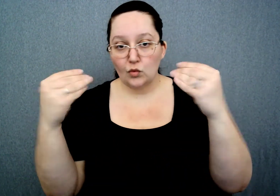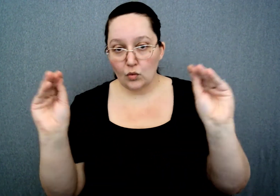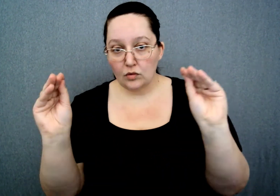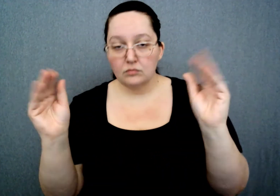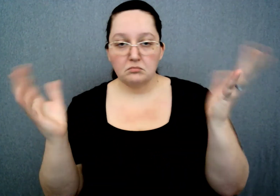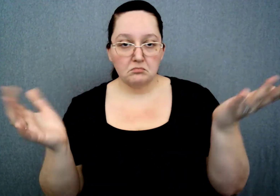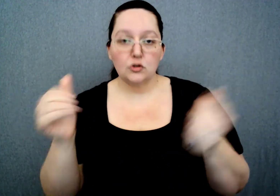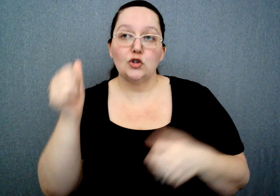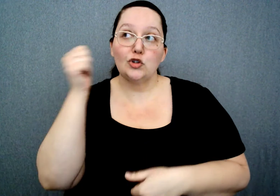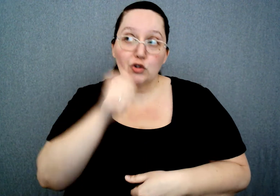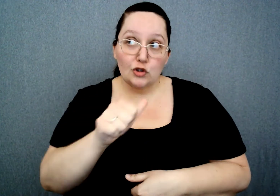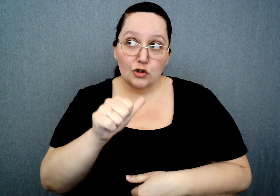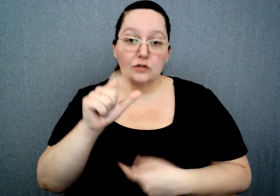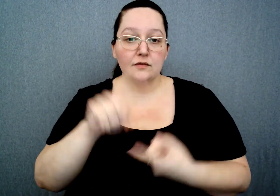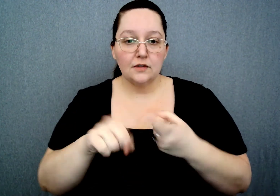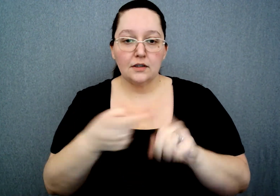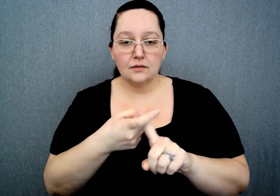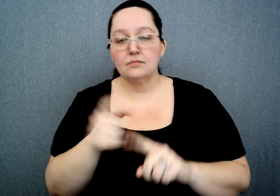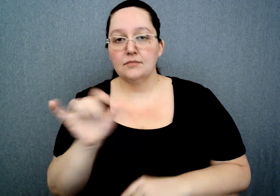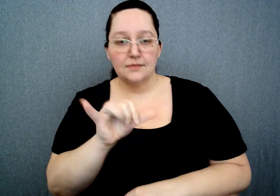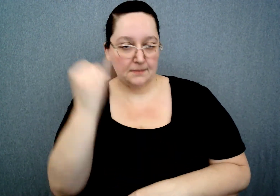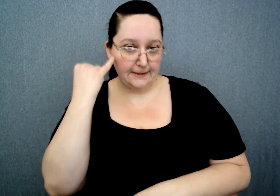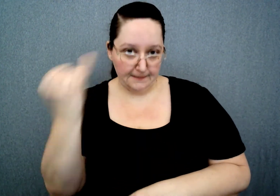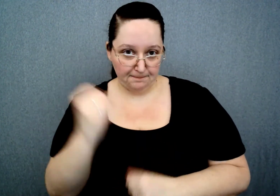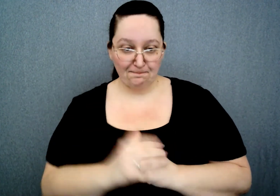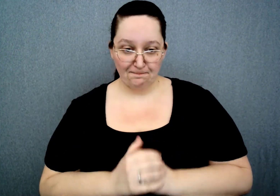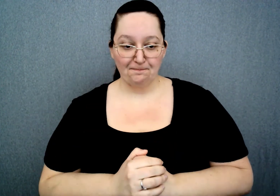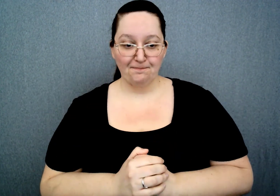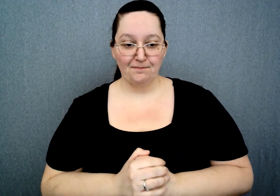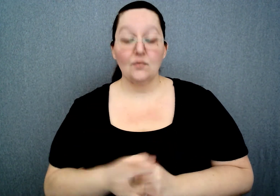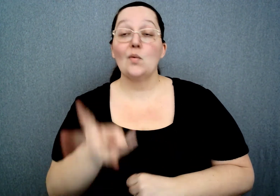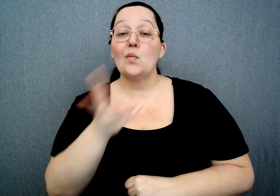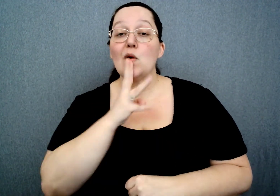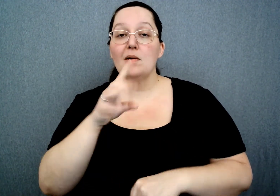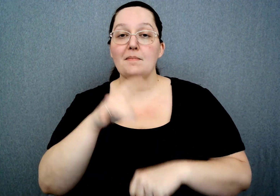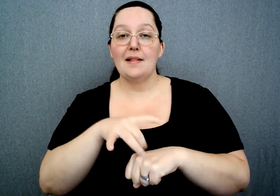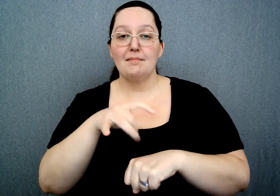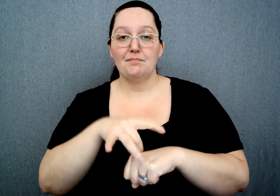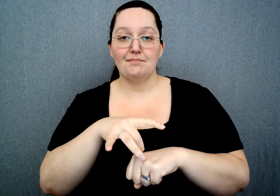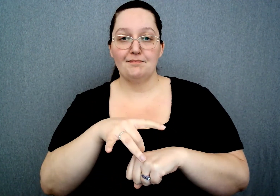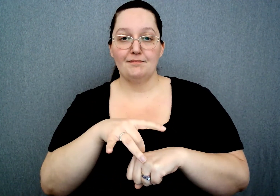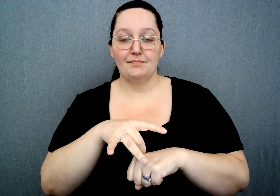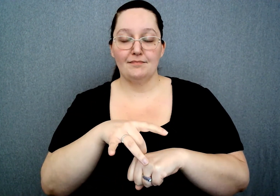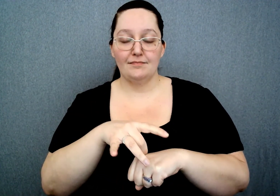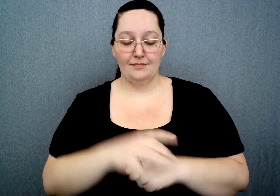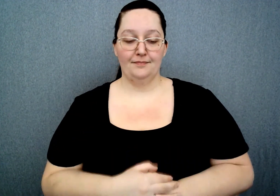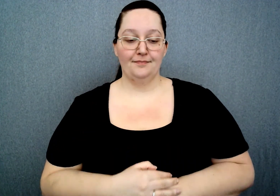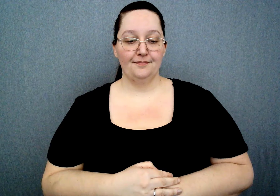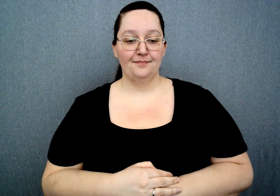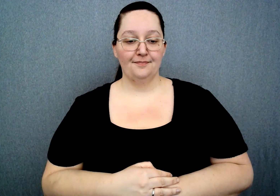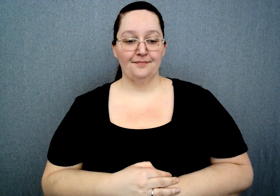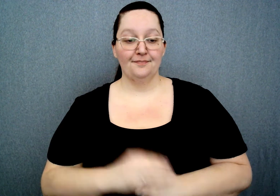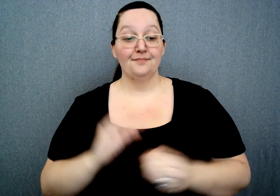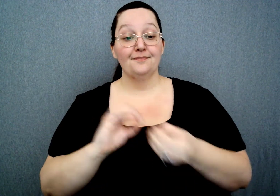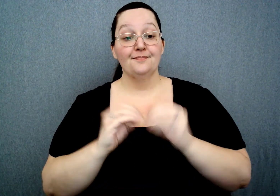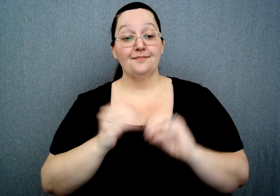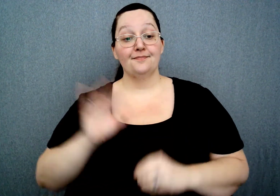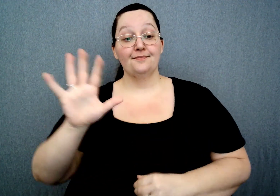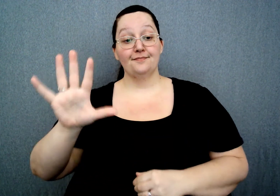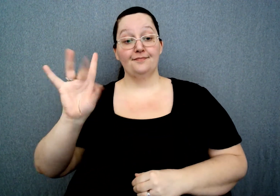first one is going to be once, the second is going to be twice, like girlfriend, bookstore, and so forth. Watermelon, tap water once, flick melon